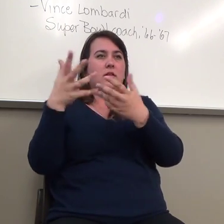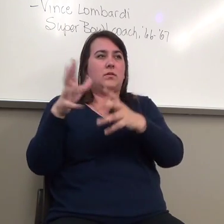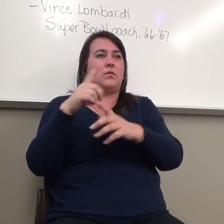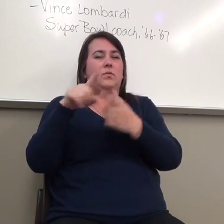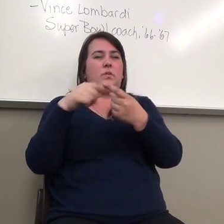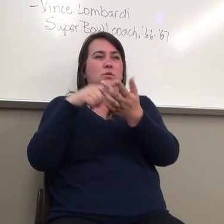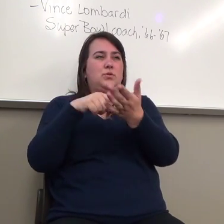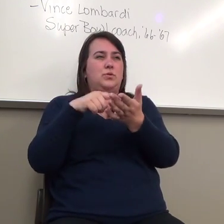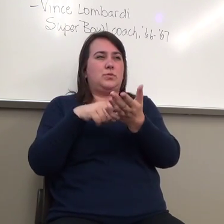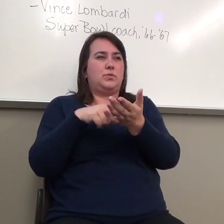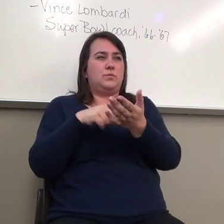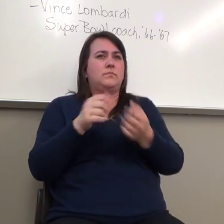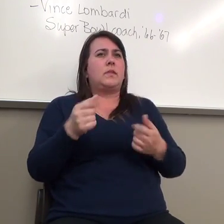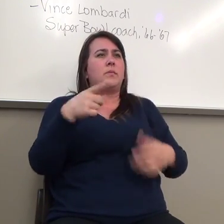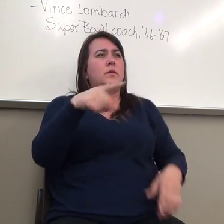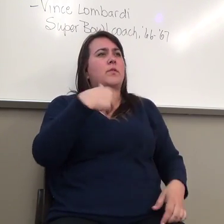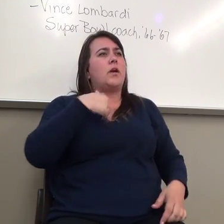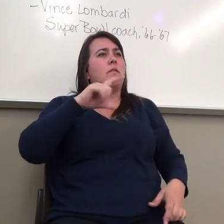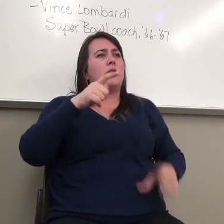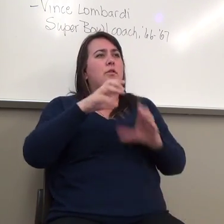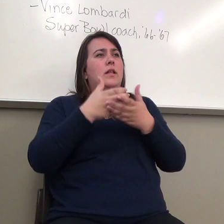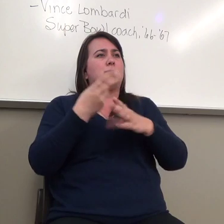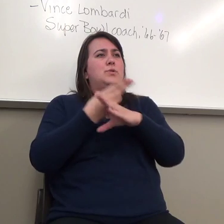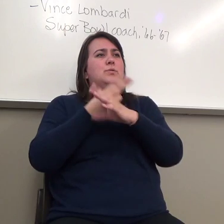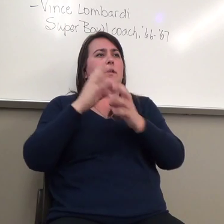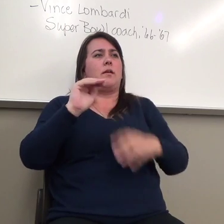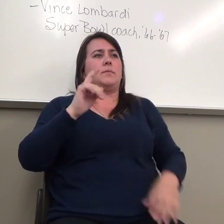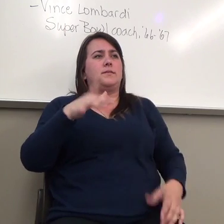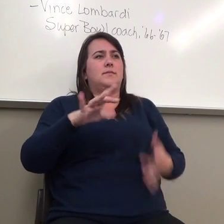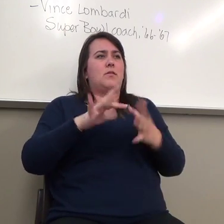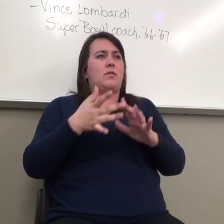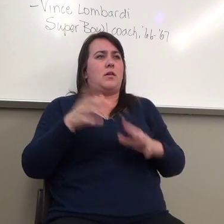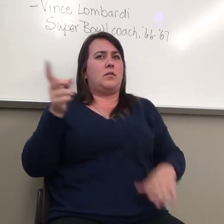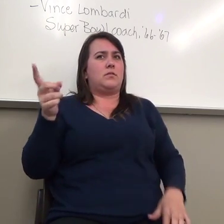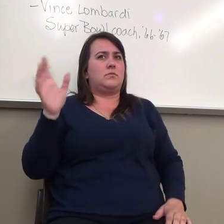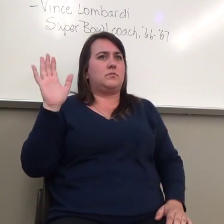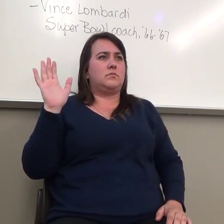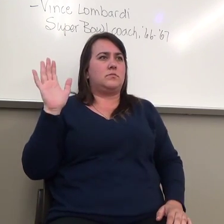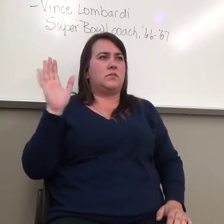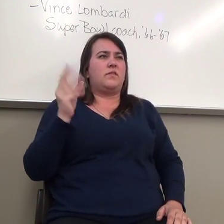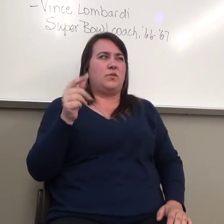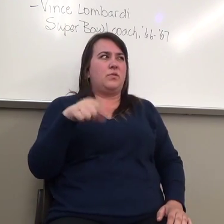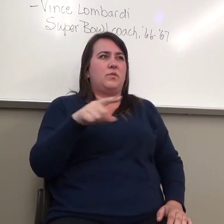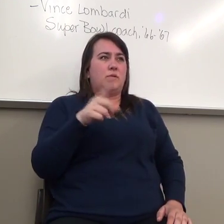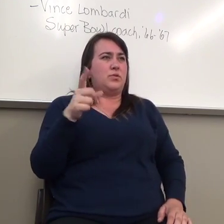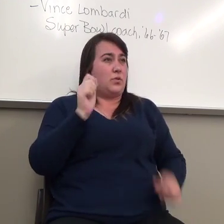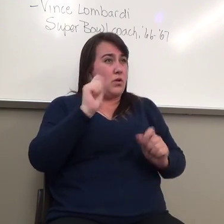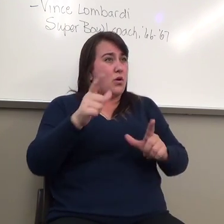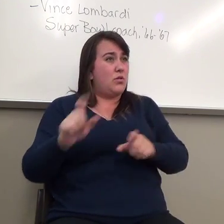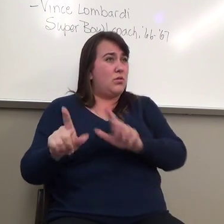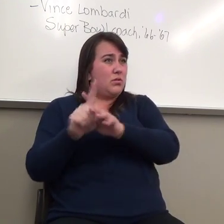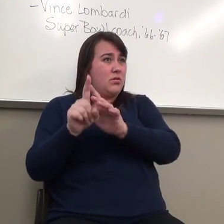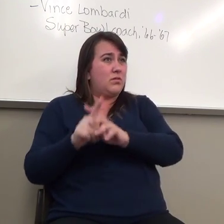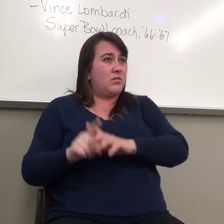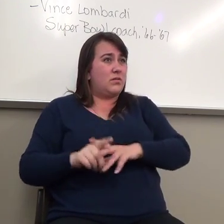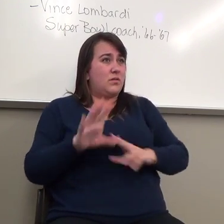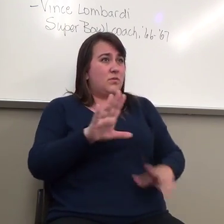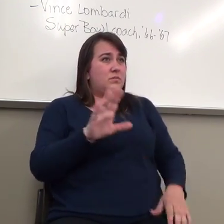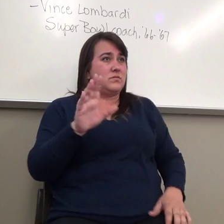other classes that have online assignments? Is anybody, okay. Do those all show up? Yeah. Yeah, so because I'm